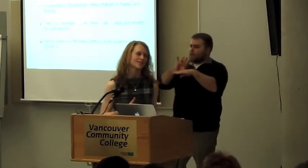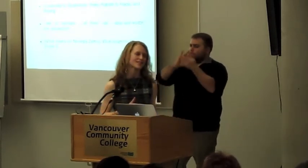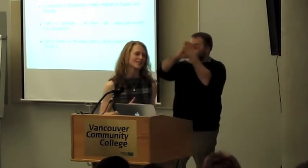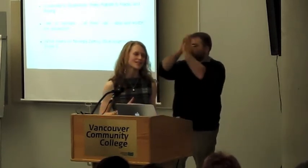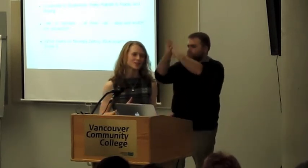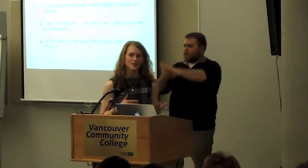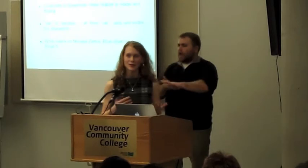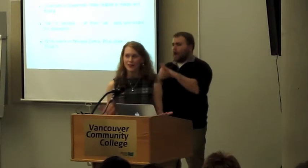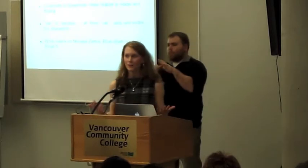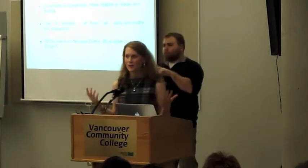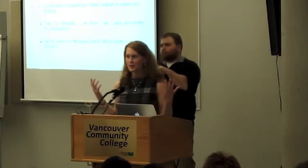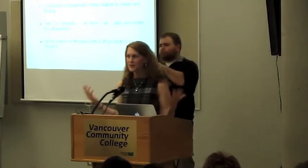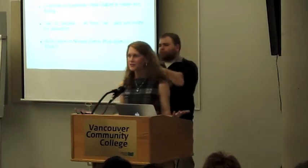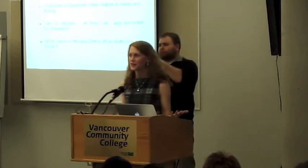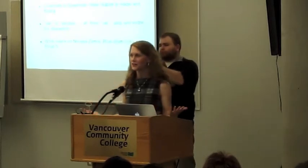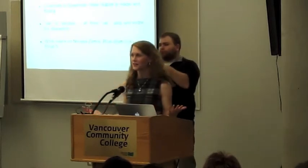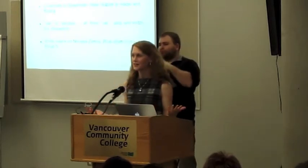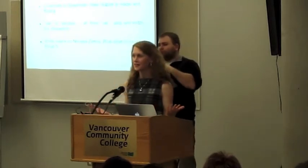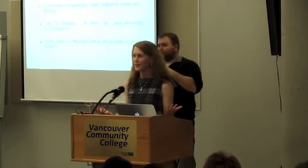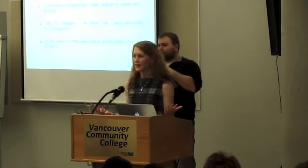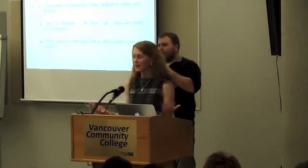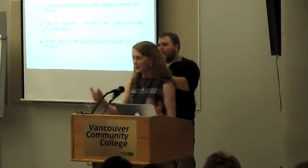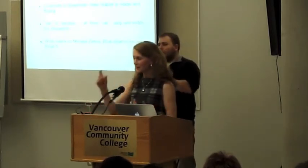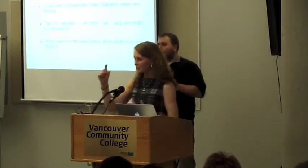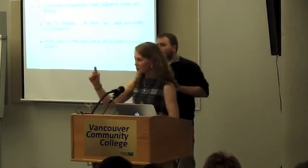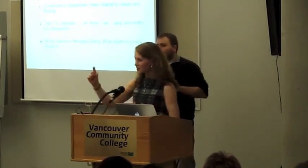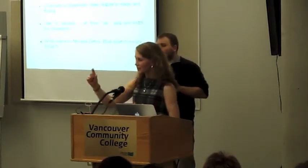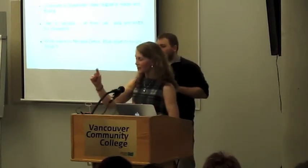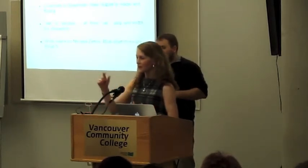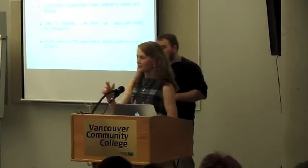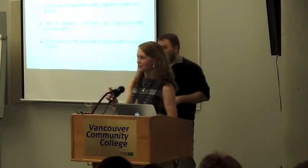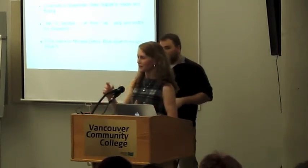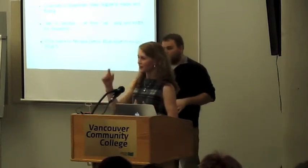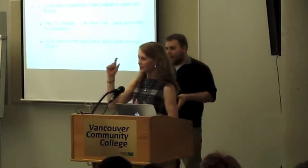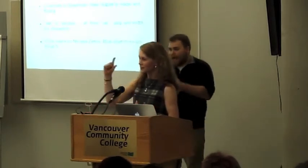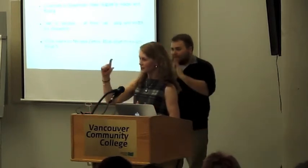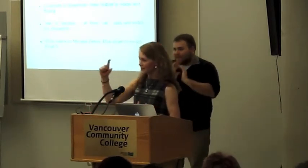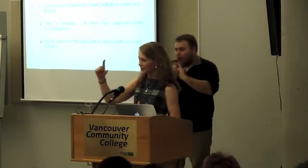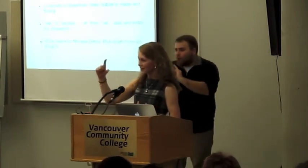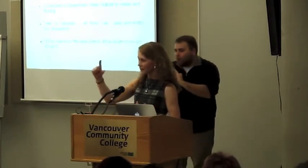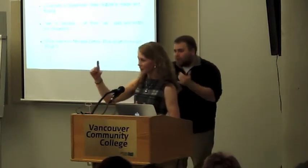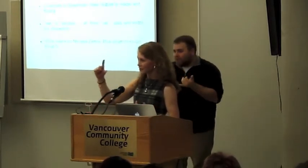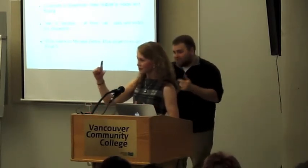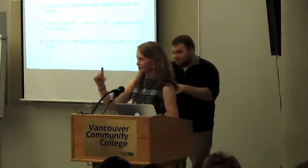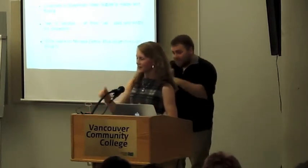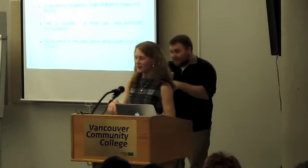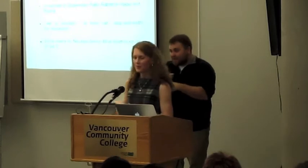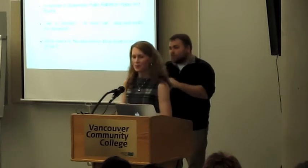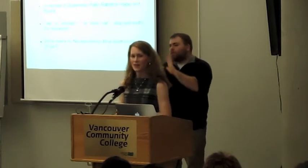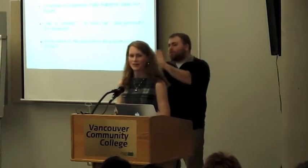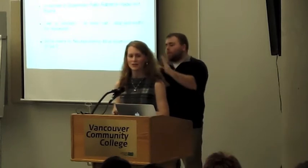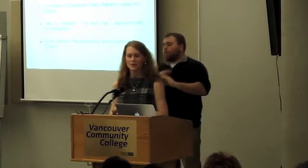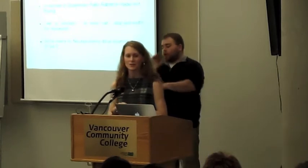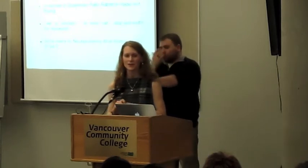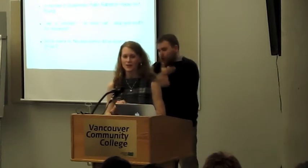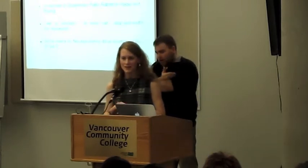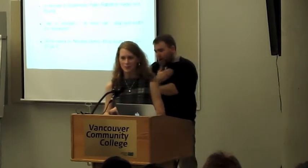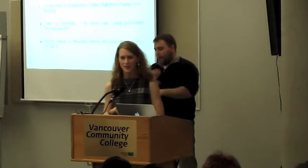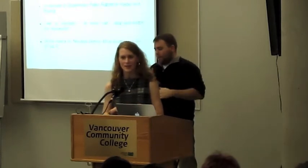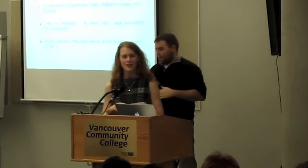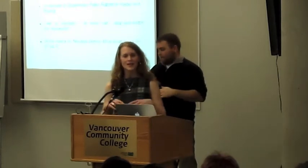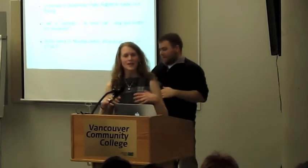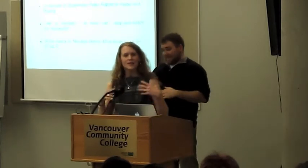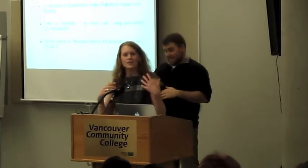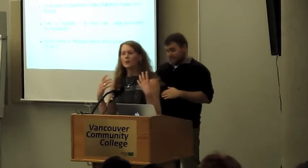have planted beans because she was looking for the beanstalk. And I mean, the most I'm not much of a gardener, was like that much out of my beans. So she was